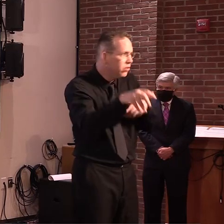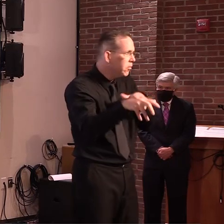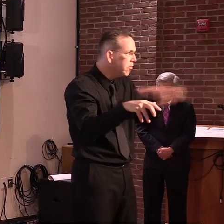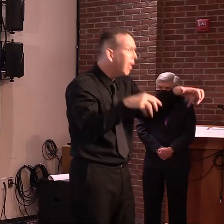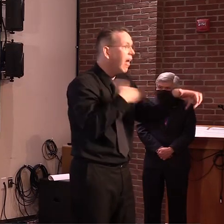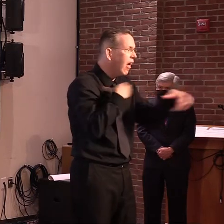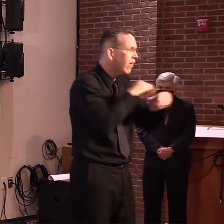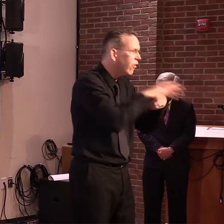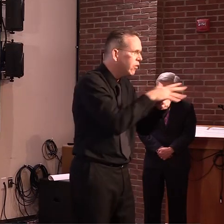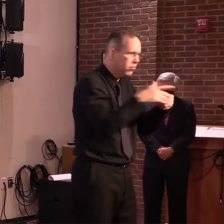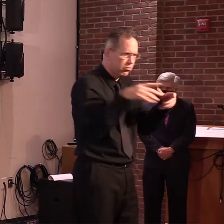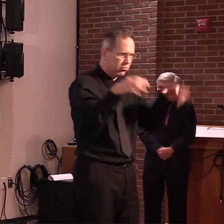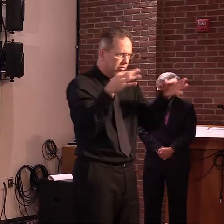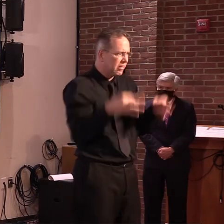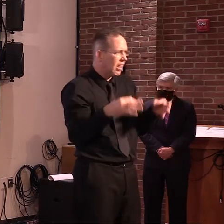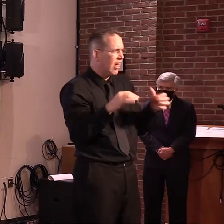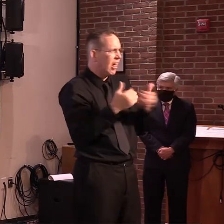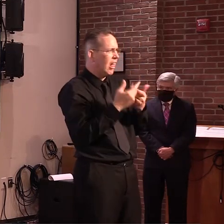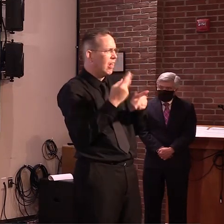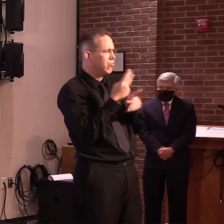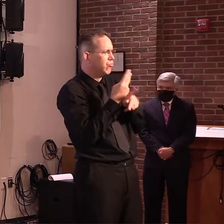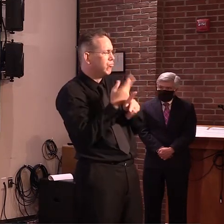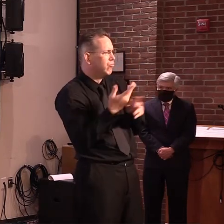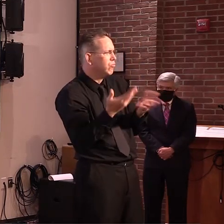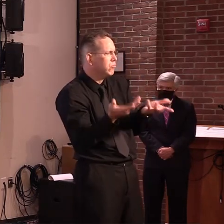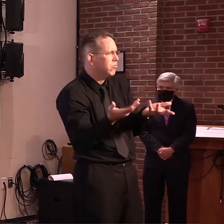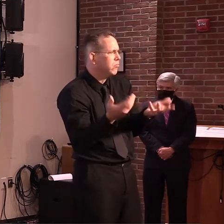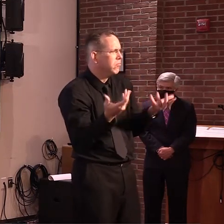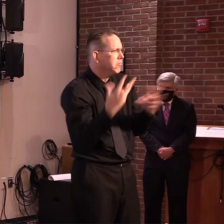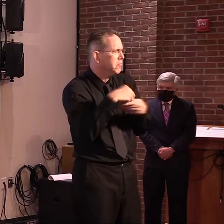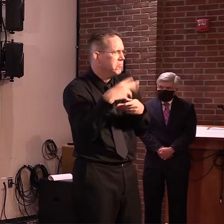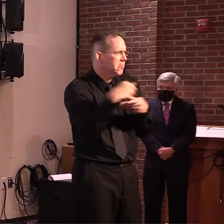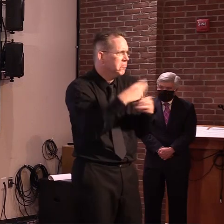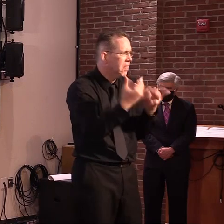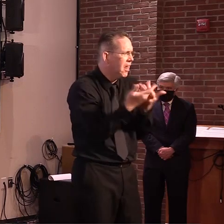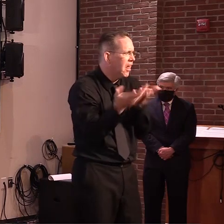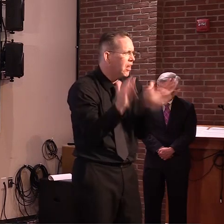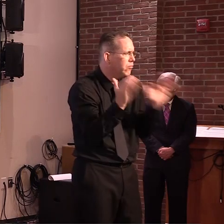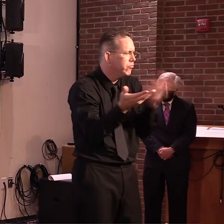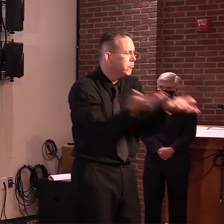experts didn't know what they were talking about. I think they chose words, unfortunately.